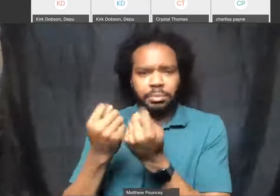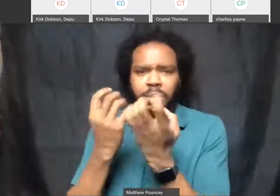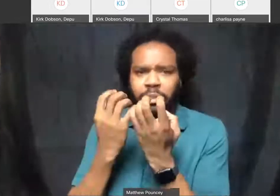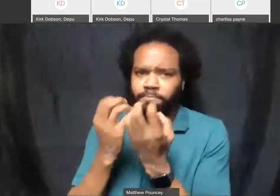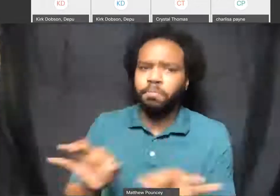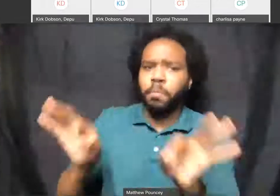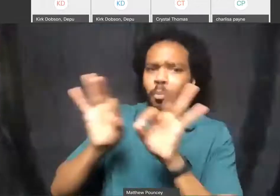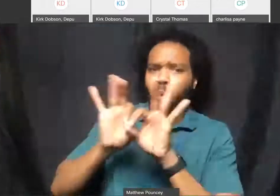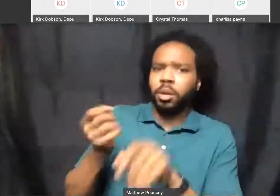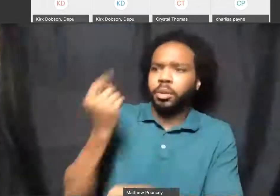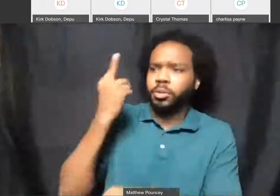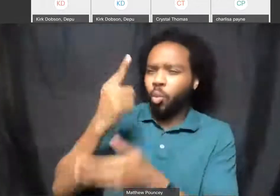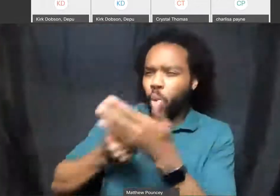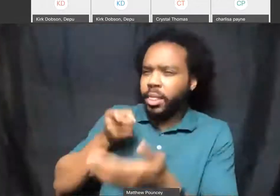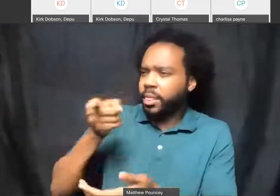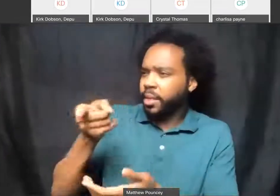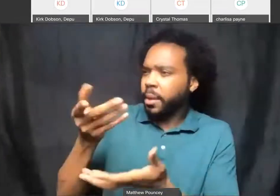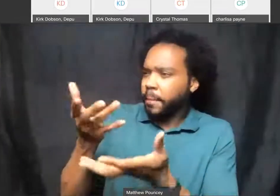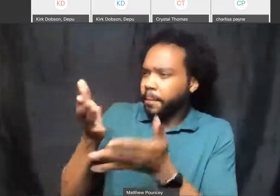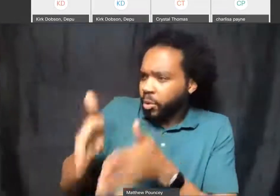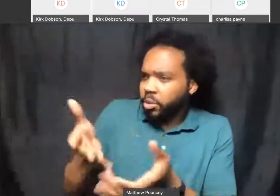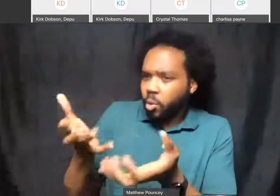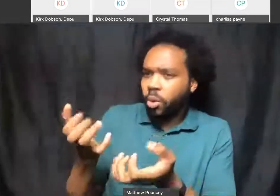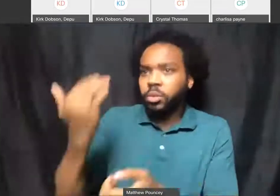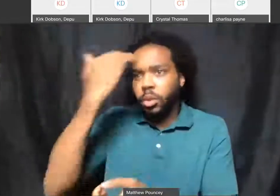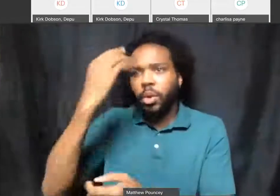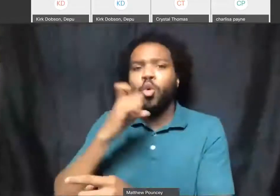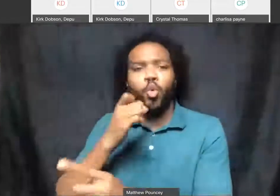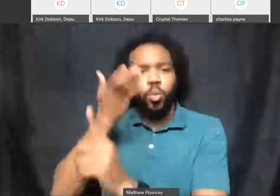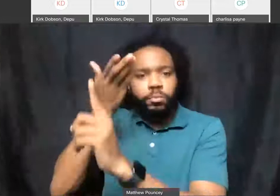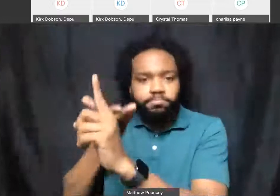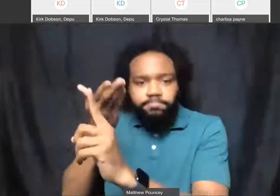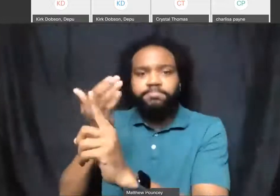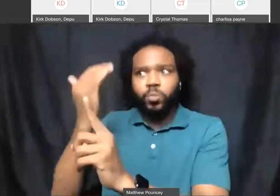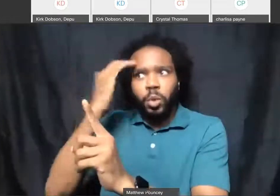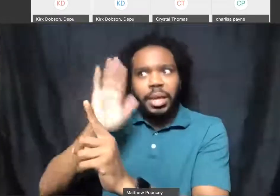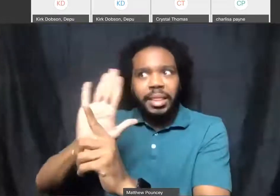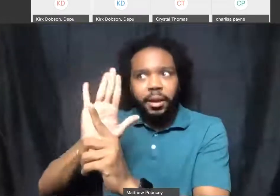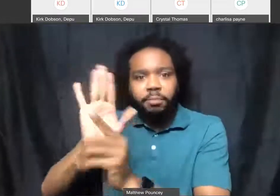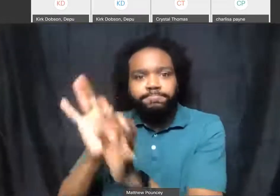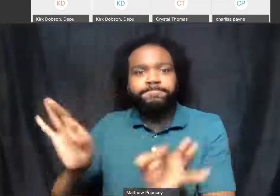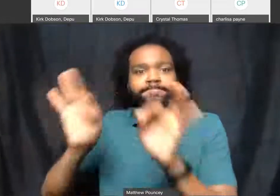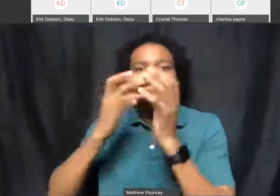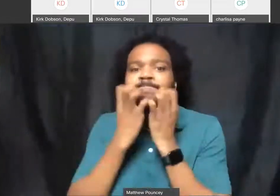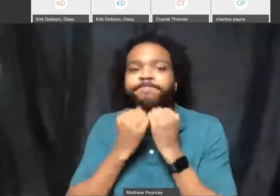wants, knowing the person, knowing what's important to that person and what's important for